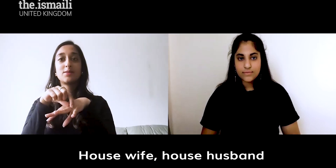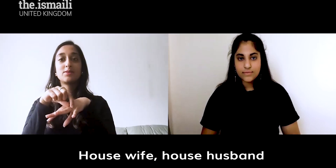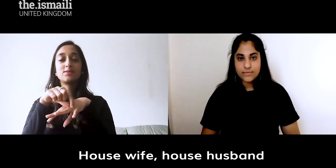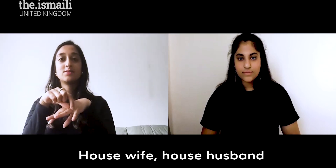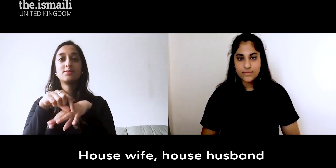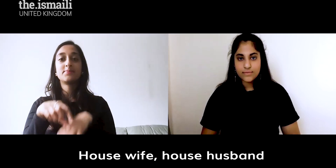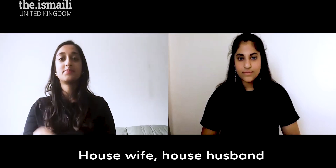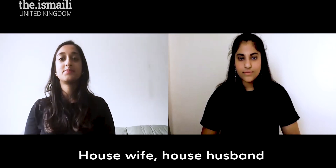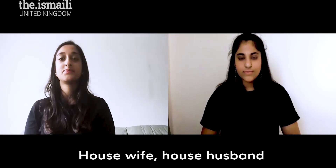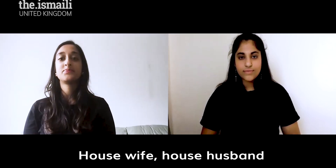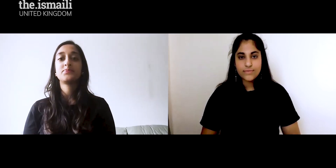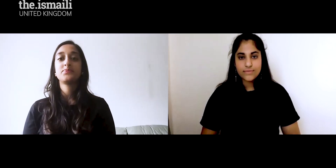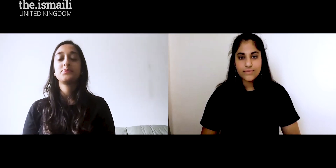husband.